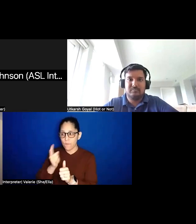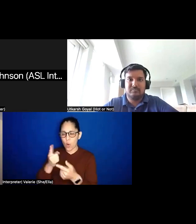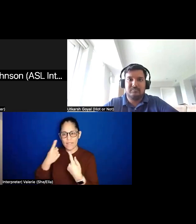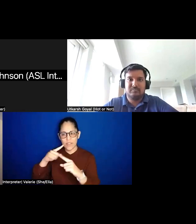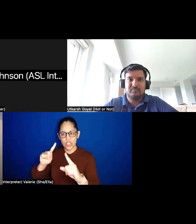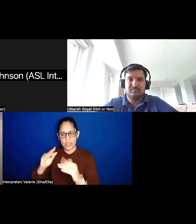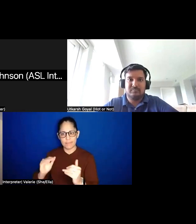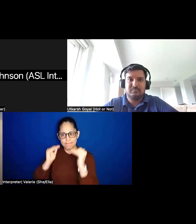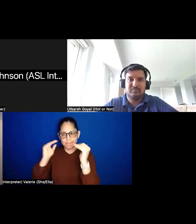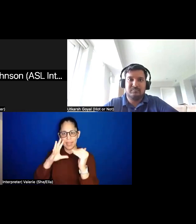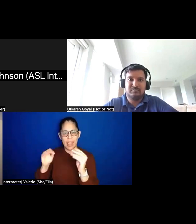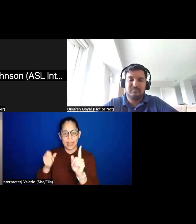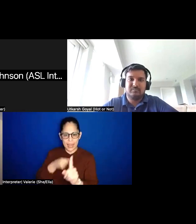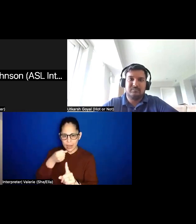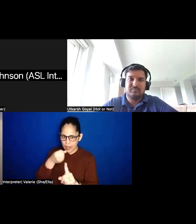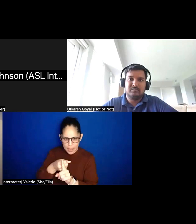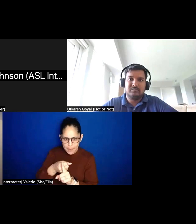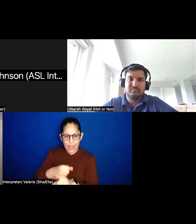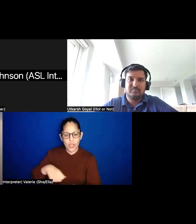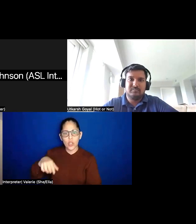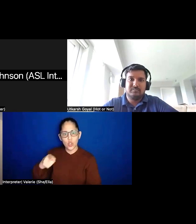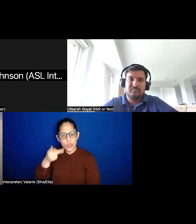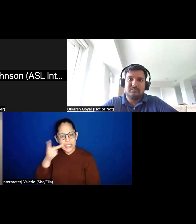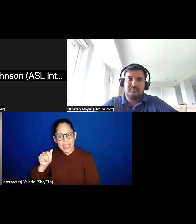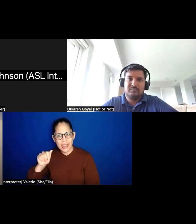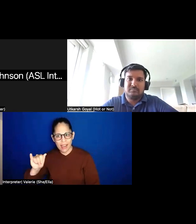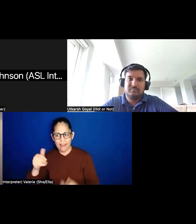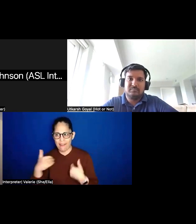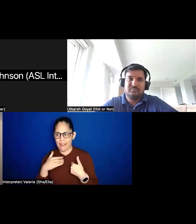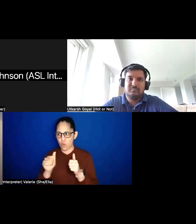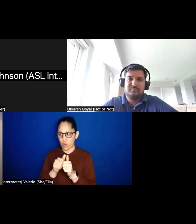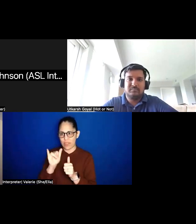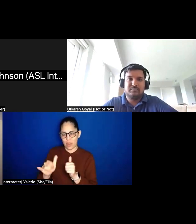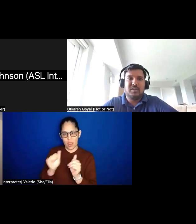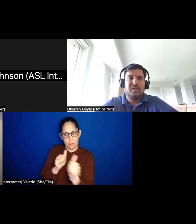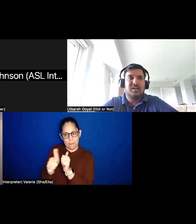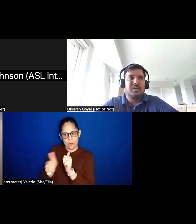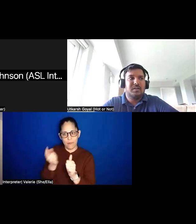you see AI having on competitiveness of entrepreneurship?